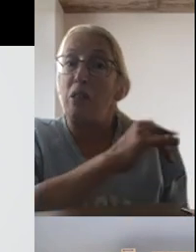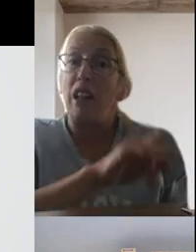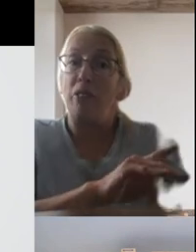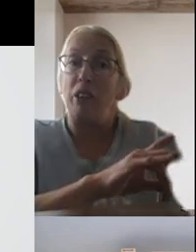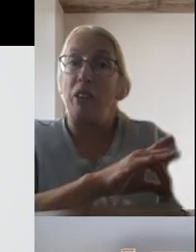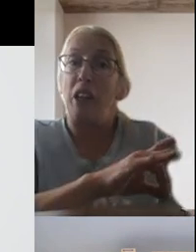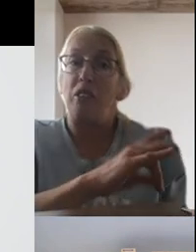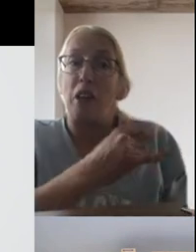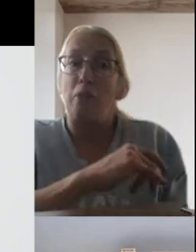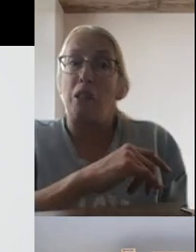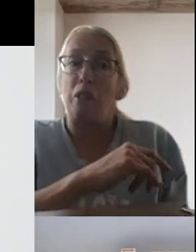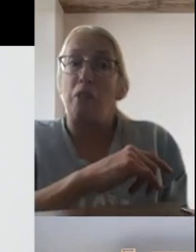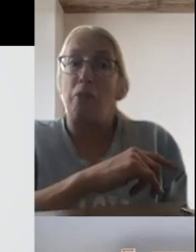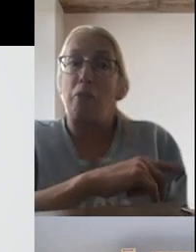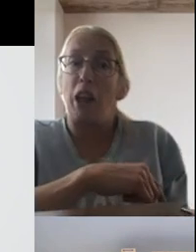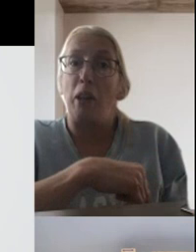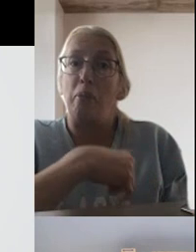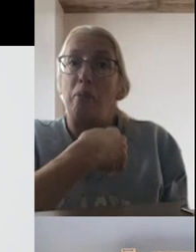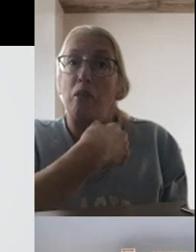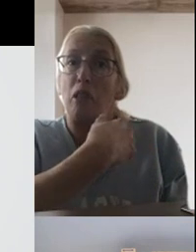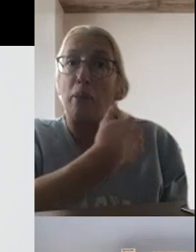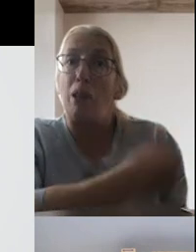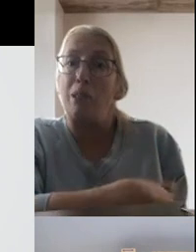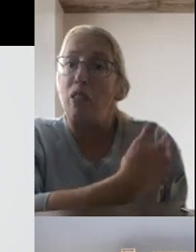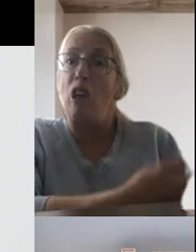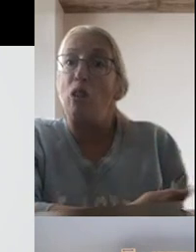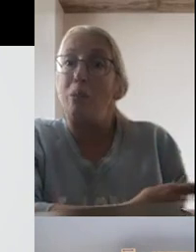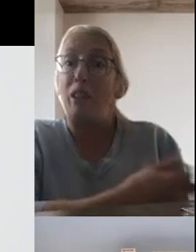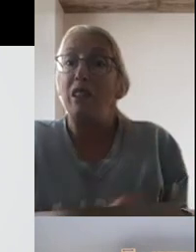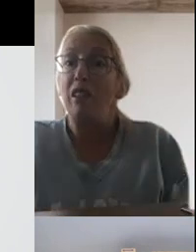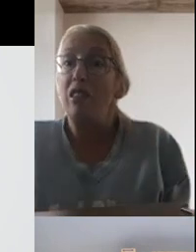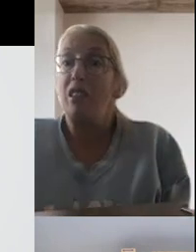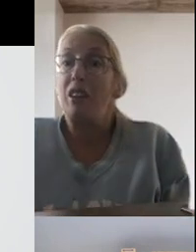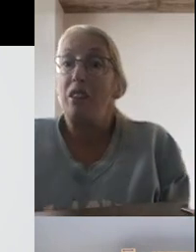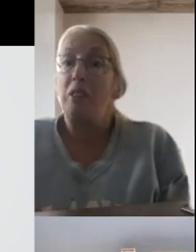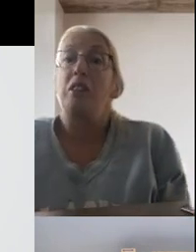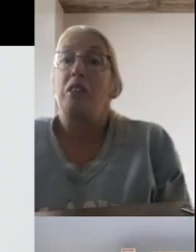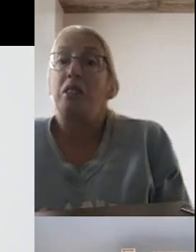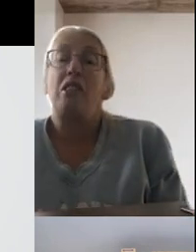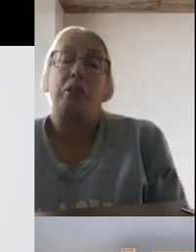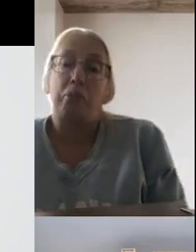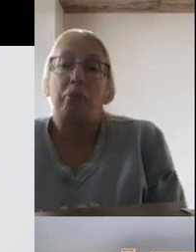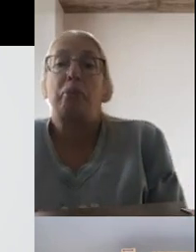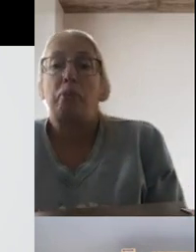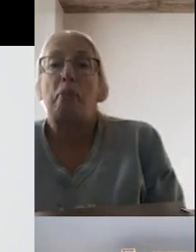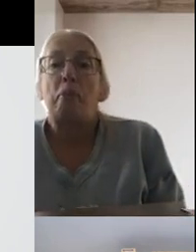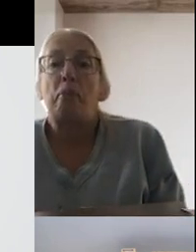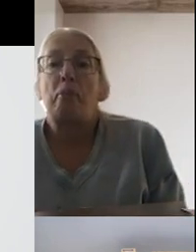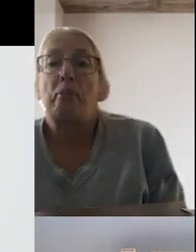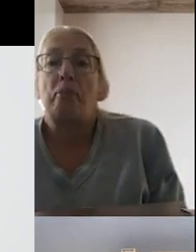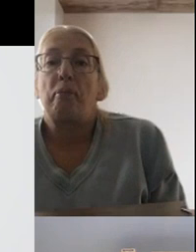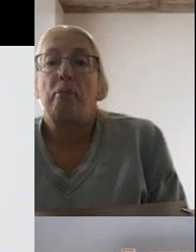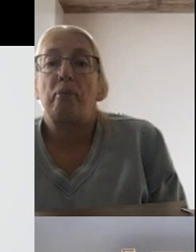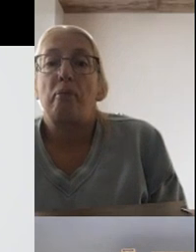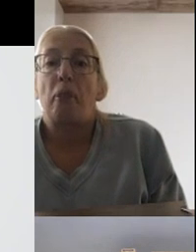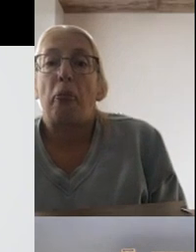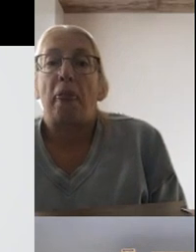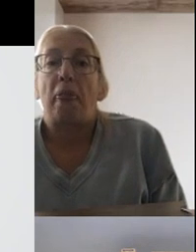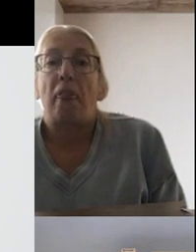Which is relevant in terms of appropriate role models. Right, very good point.